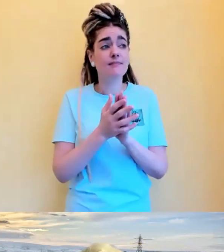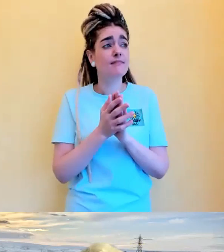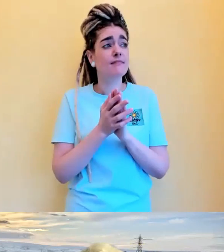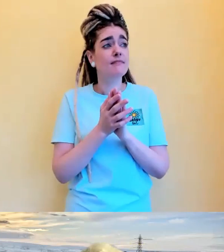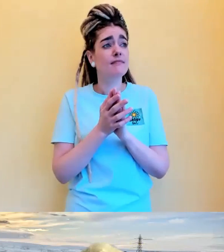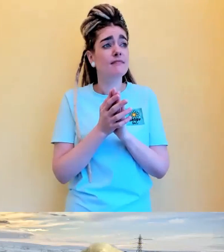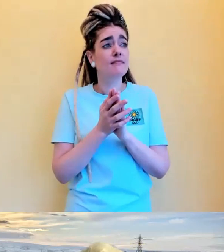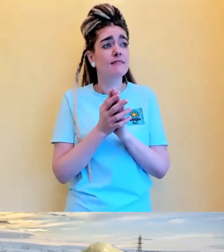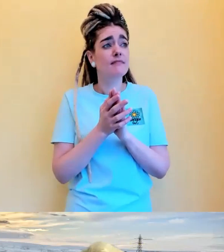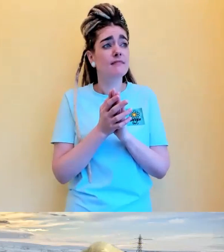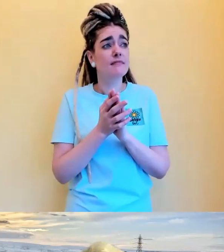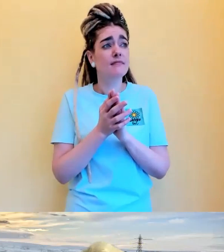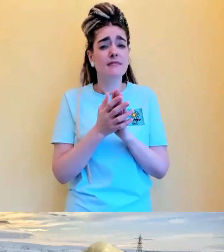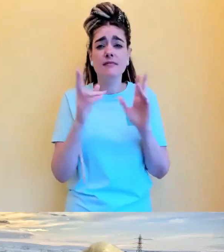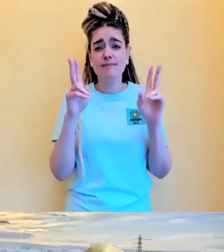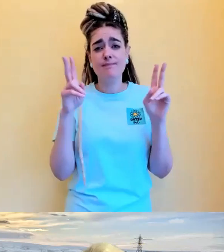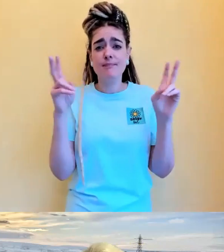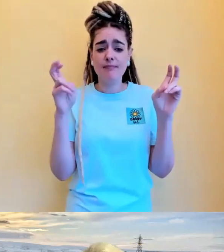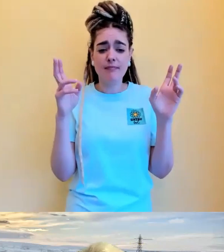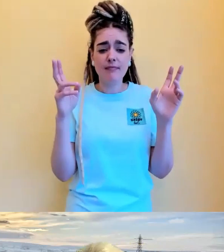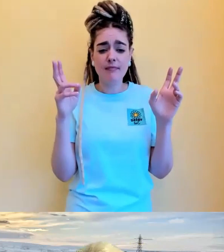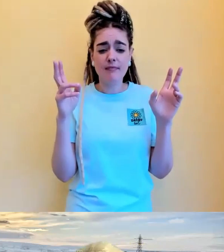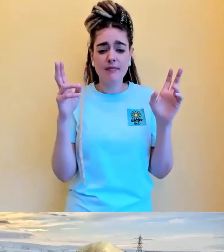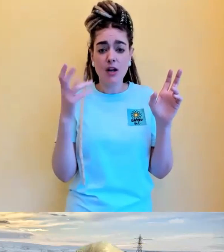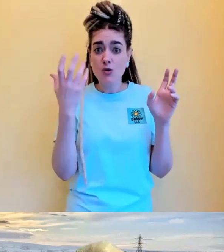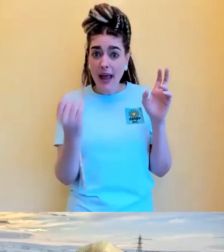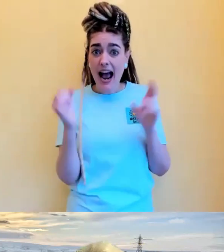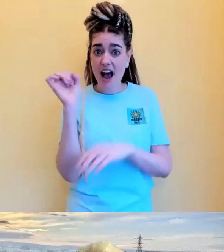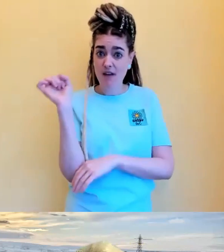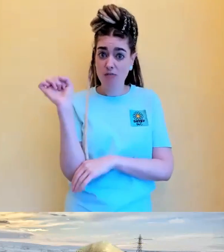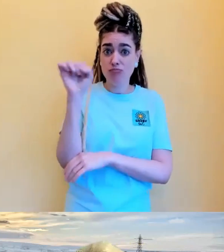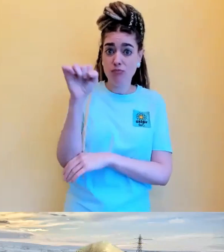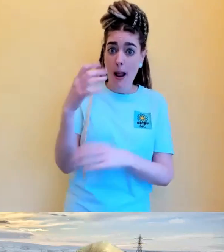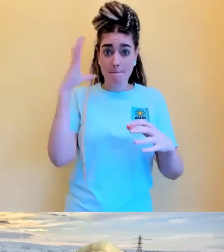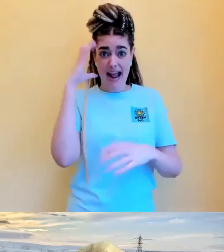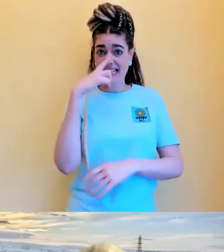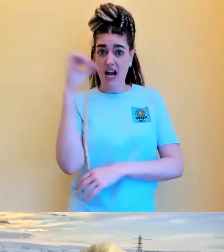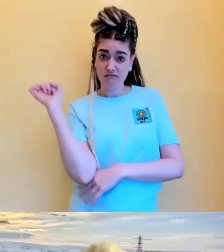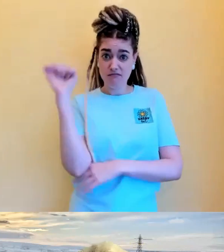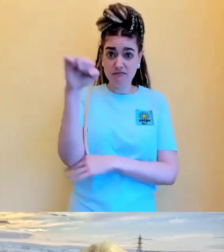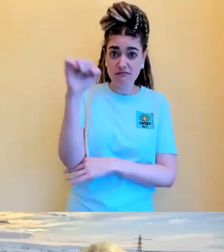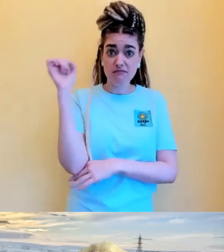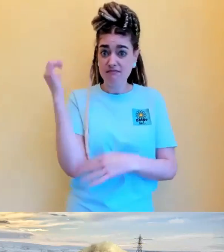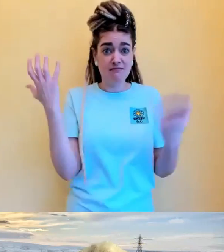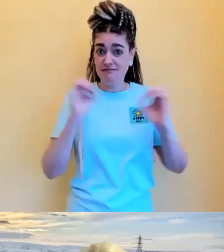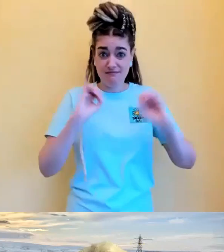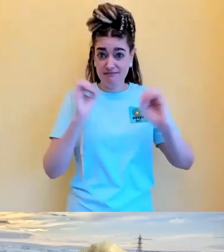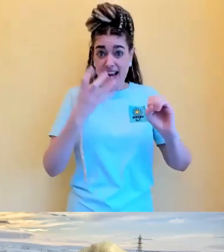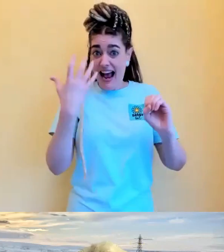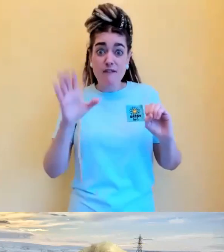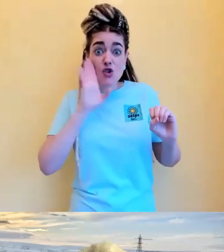have a profiling bed? No. Do they have a self-washing toilet, a closet